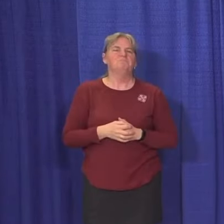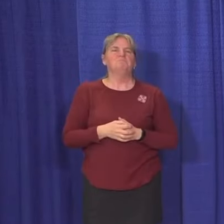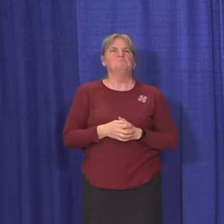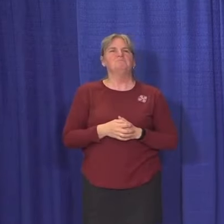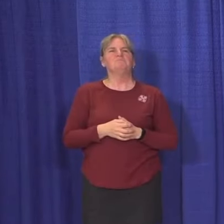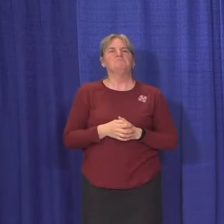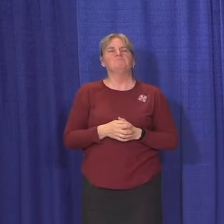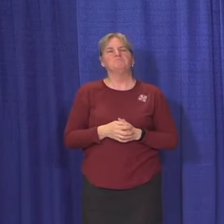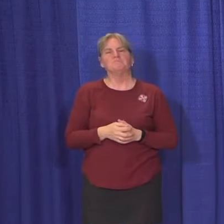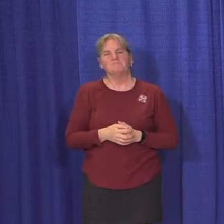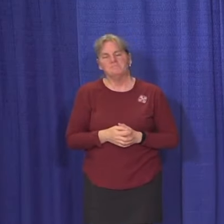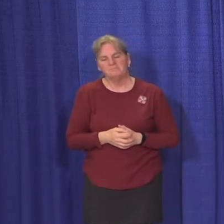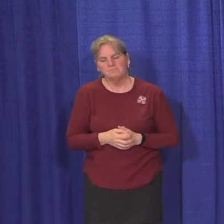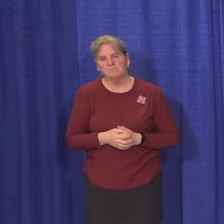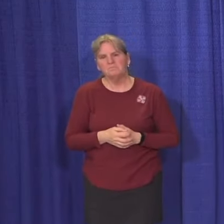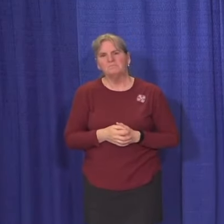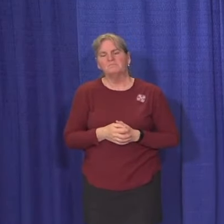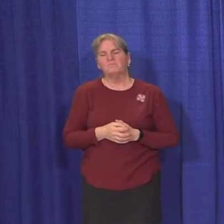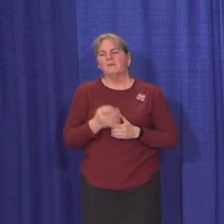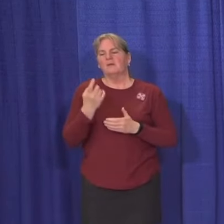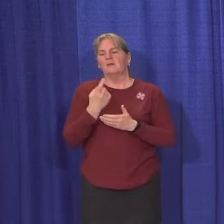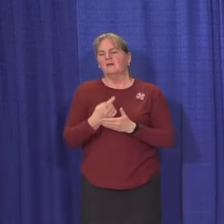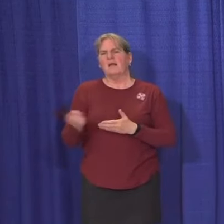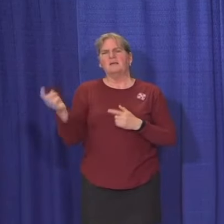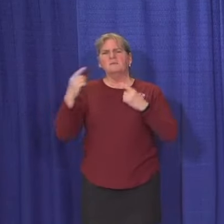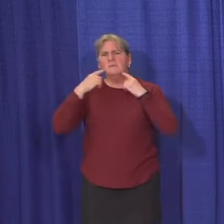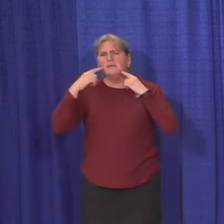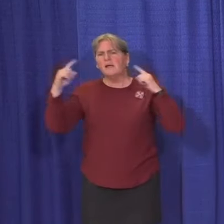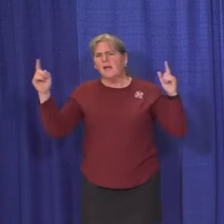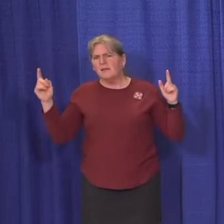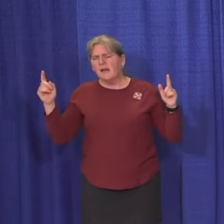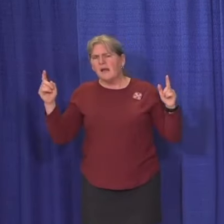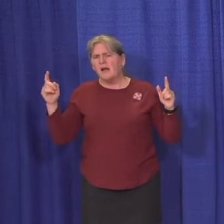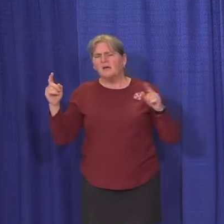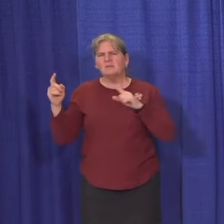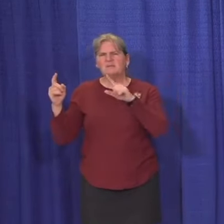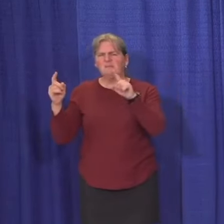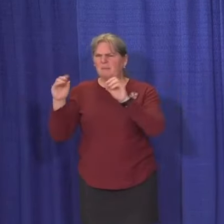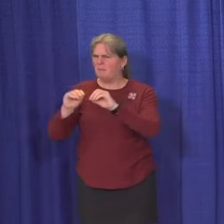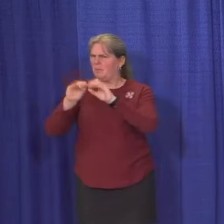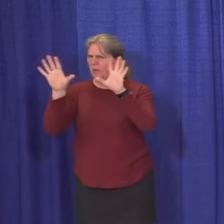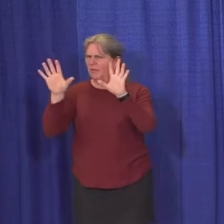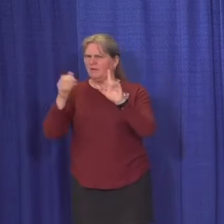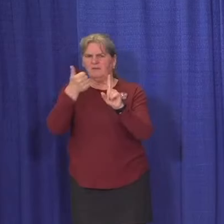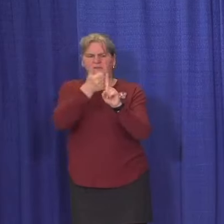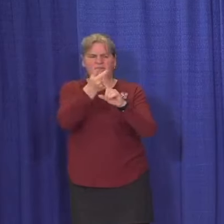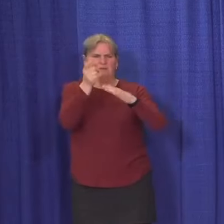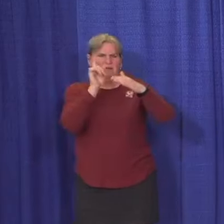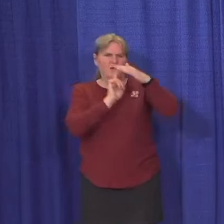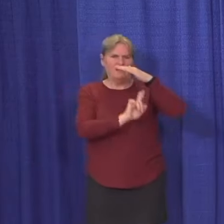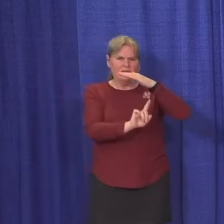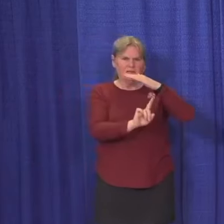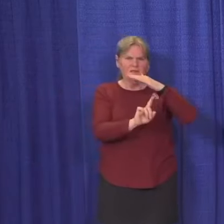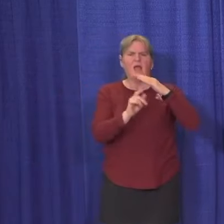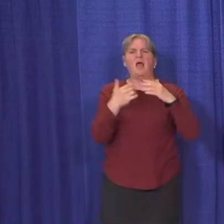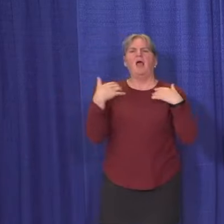In light of our announcement last week, I want to clarify some questions around self-isolation and public health